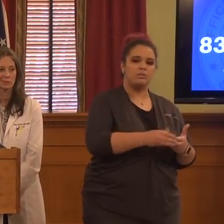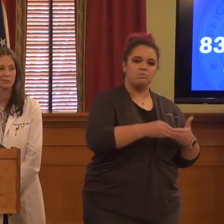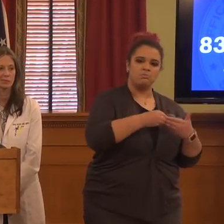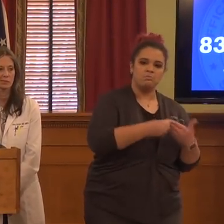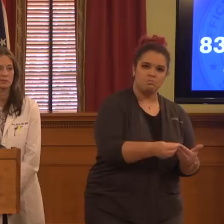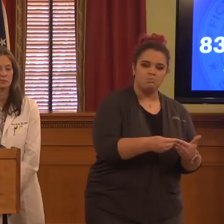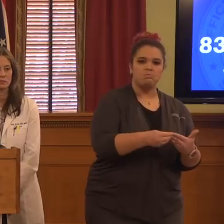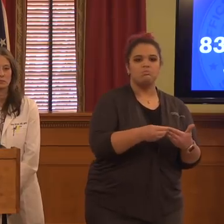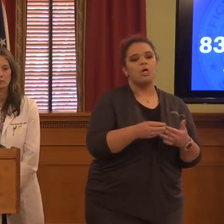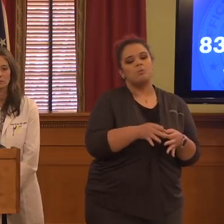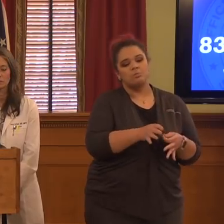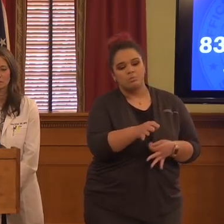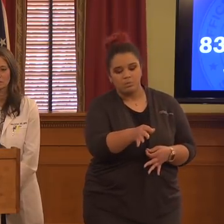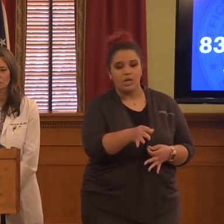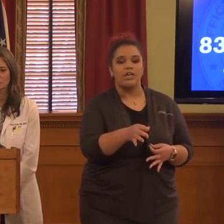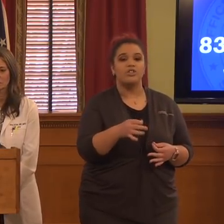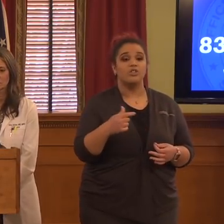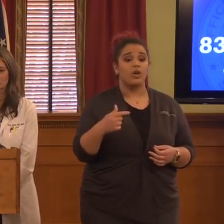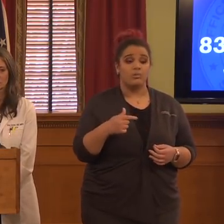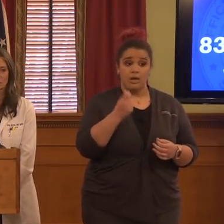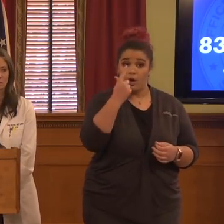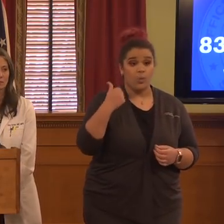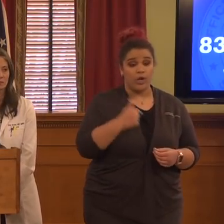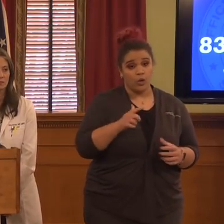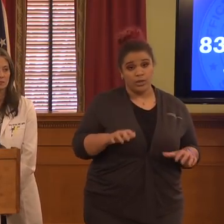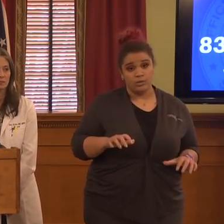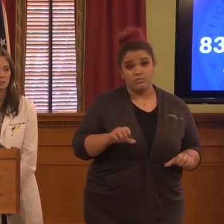and ask for forgiveness later. So